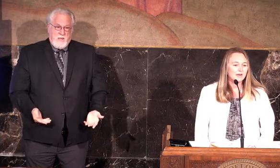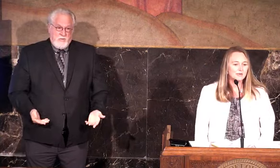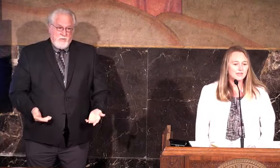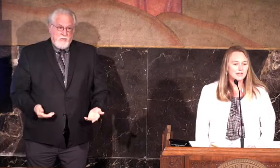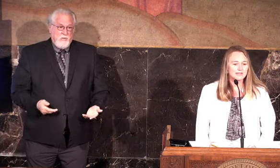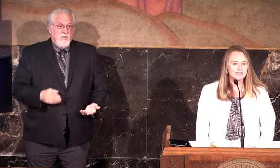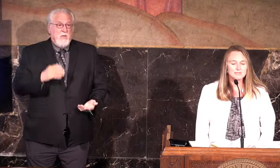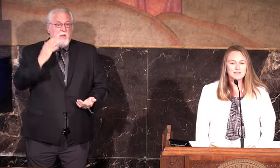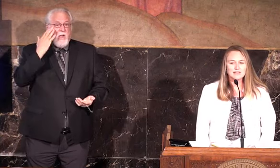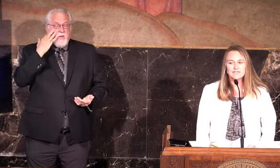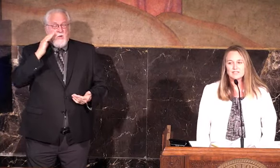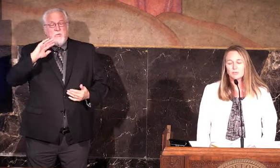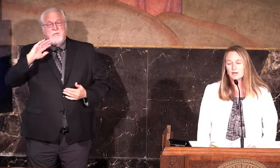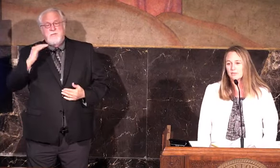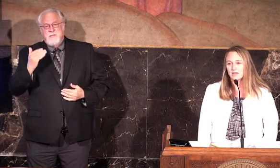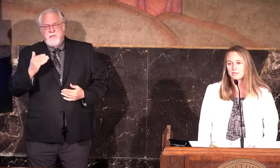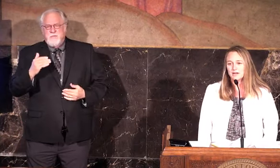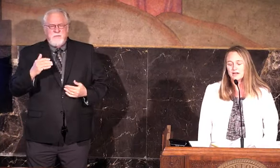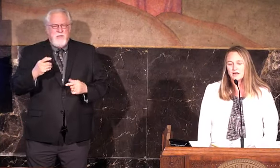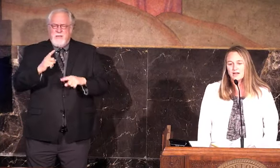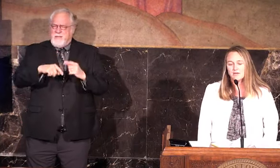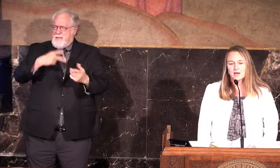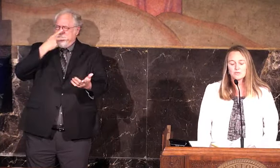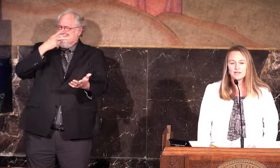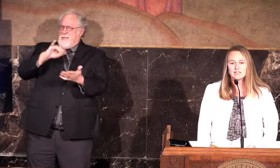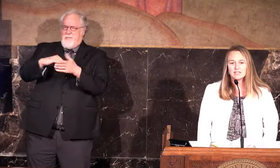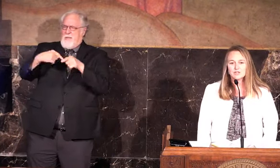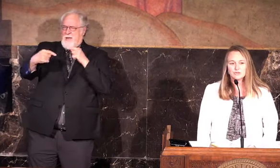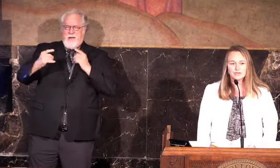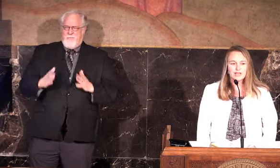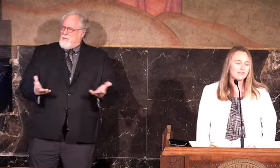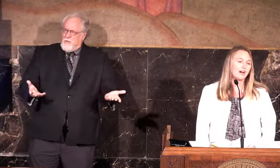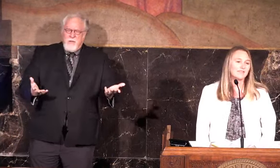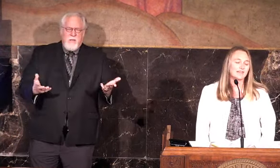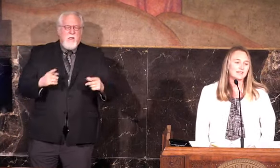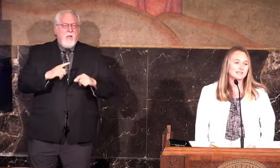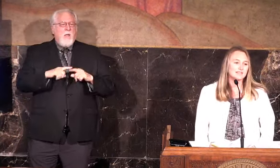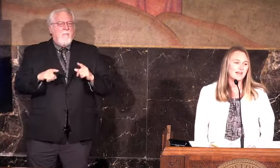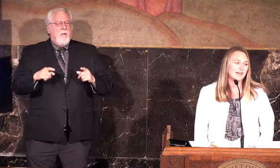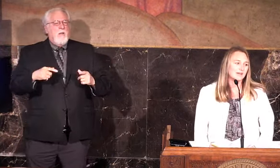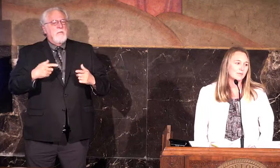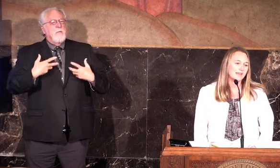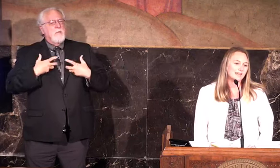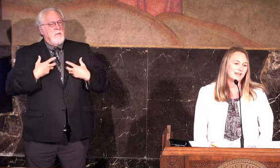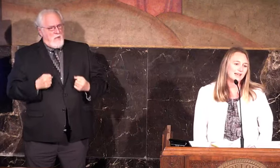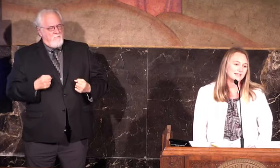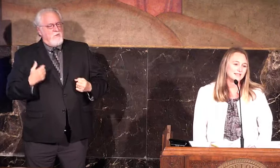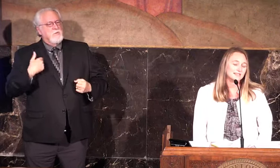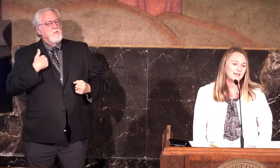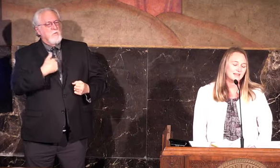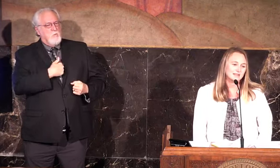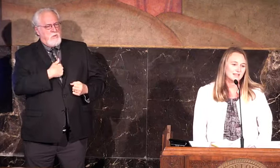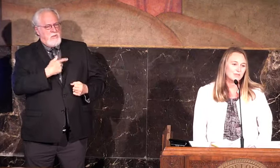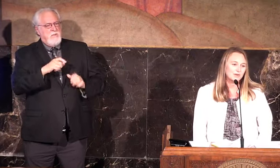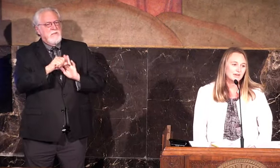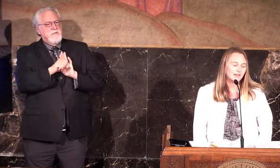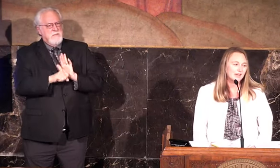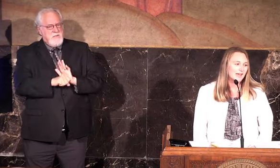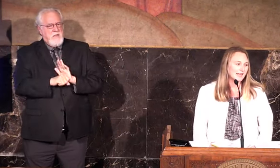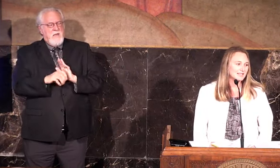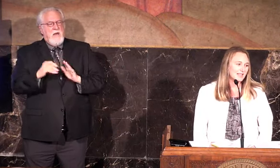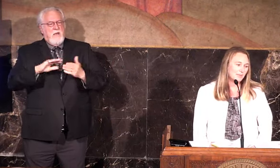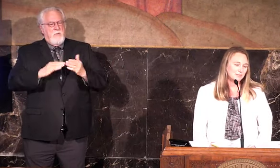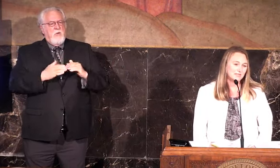and I know that it seems like an invisible enemy, but I really and truly have confidence that we as a state and as a